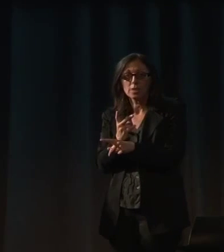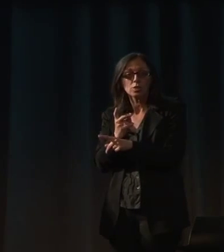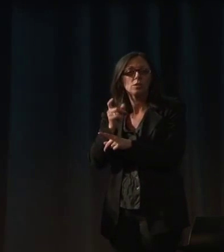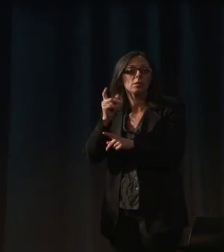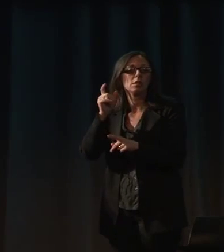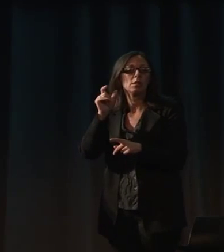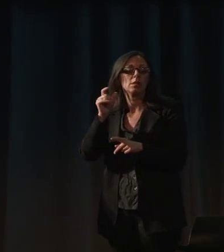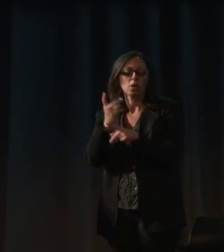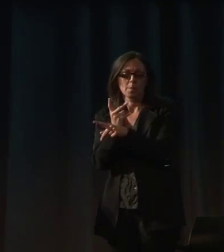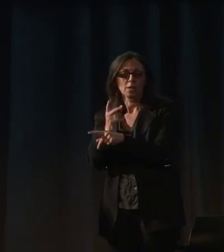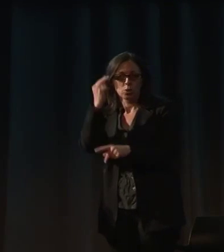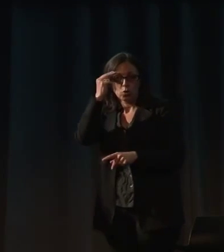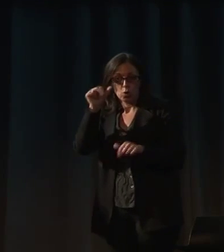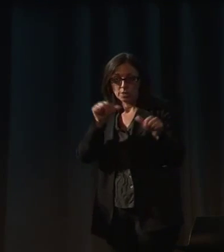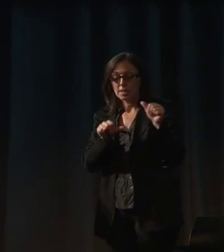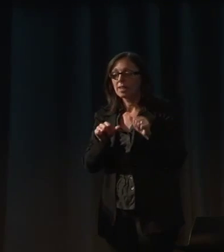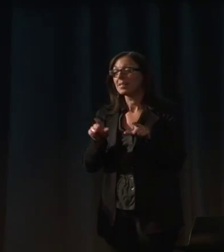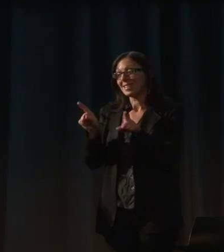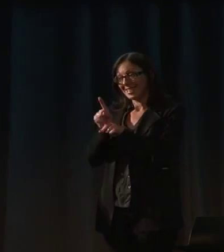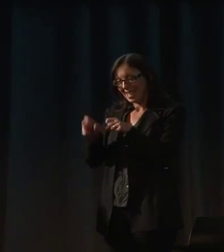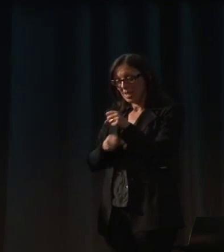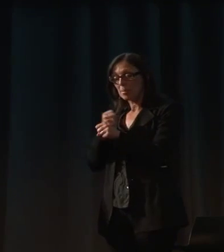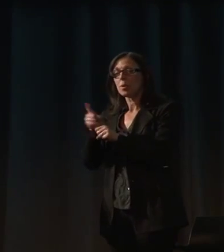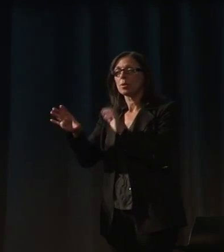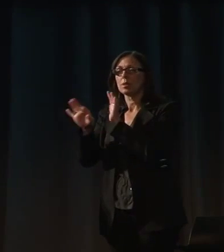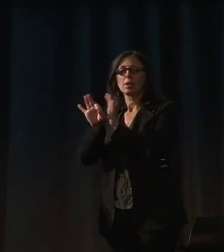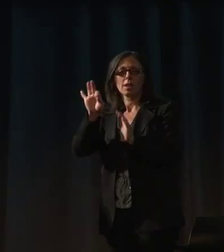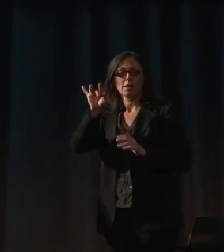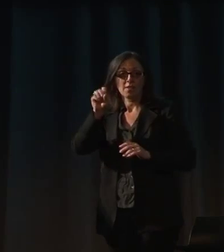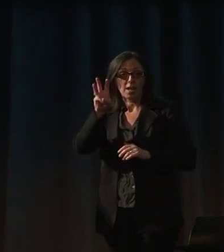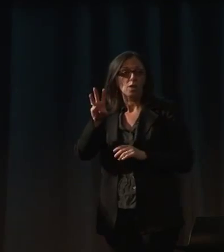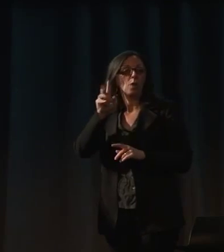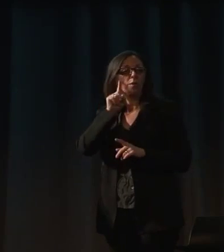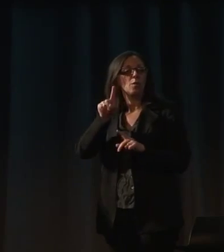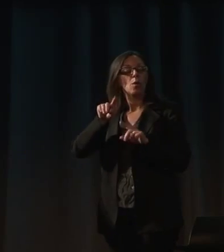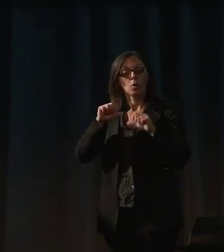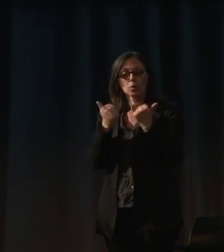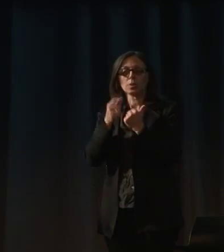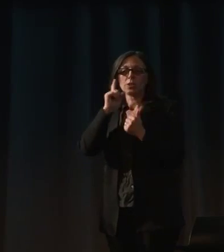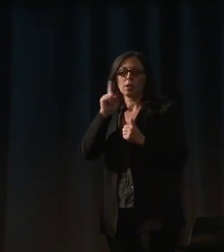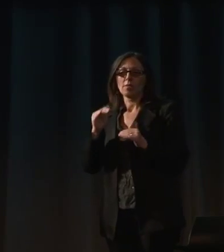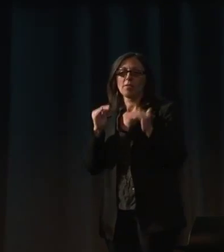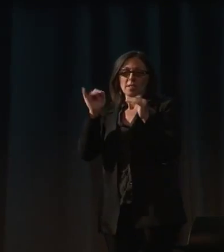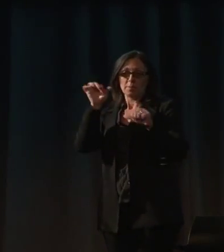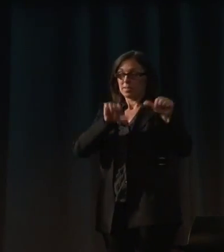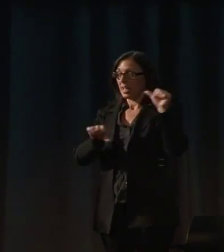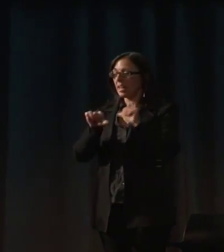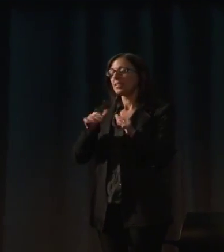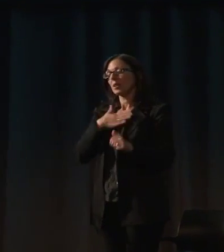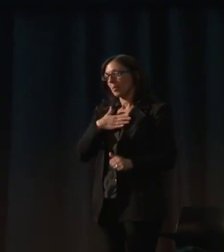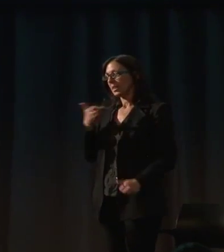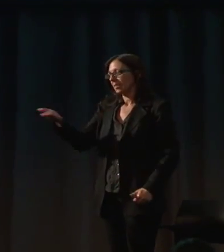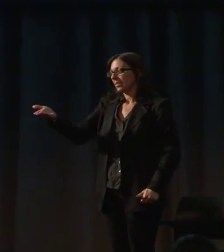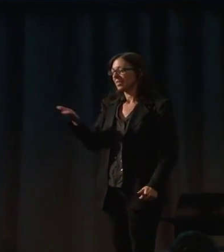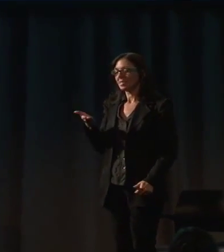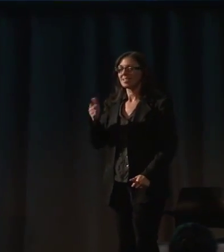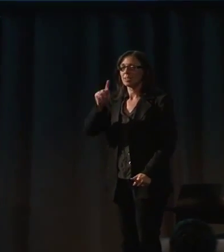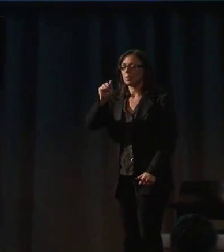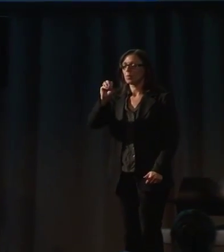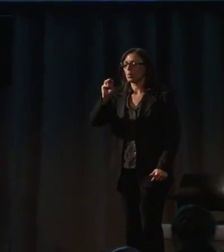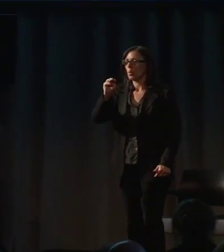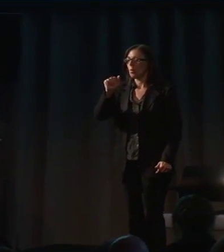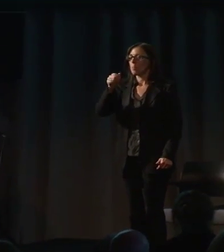year, in 2009, he was elected a fellow of the American Association for the Advancement of Science. Please join me in welcoming Professor Tomaso Poggio.